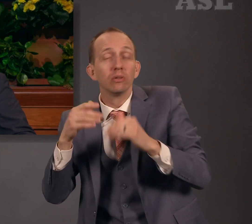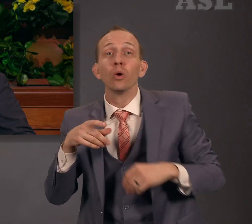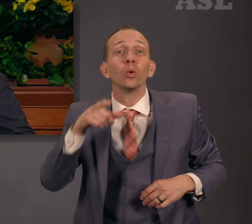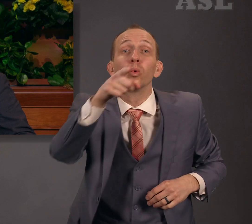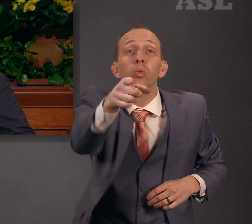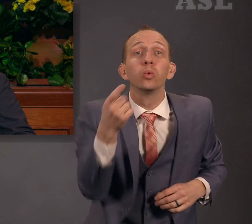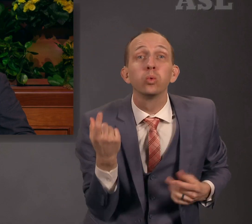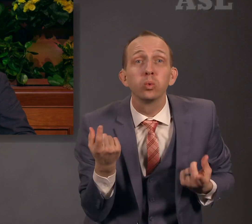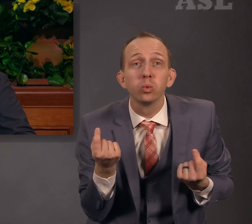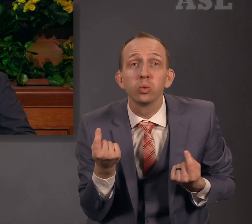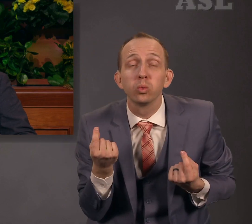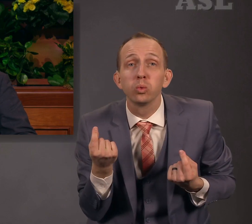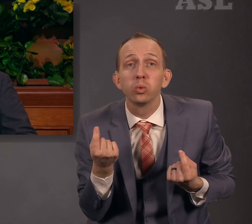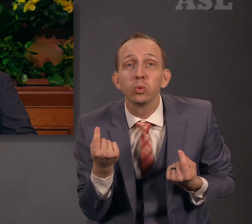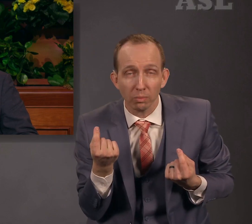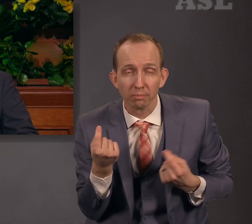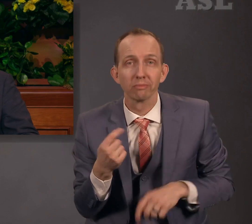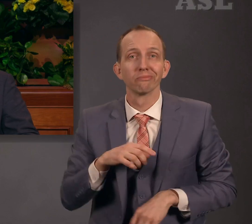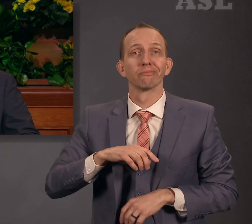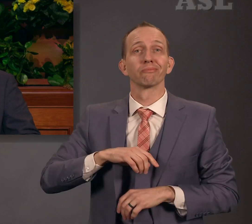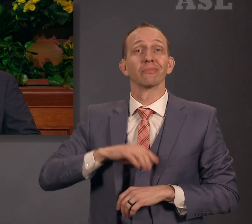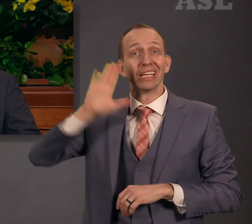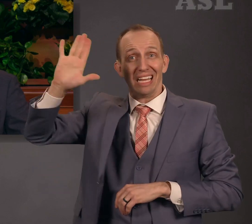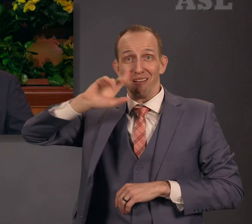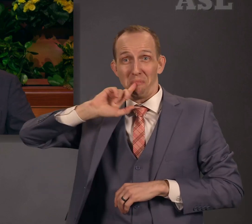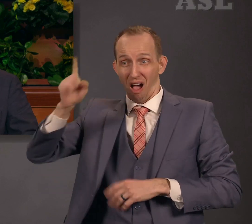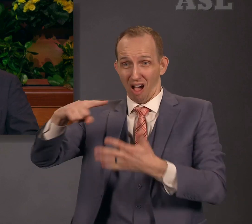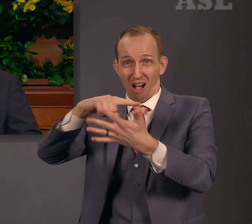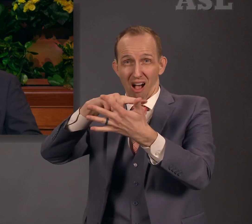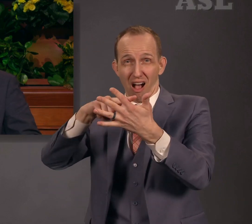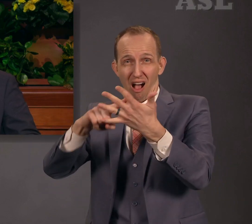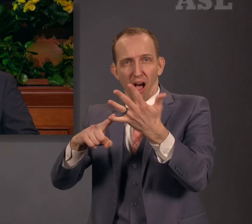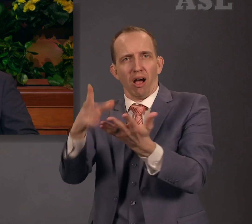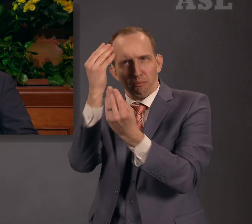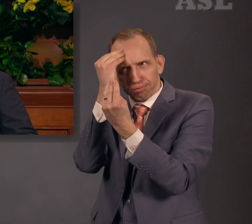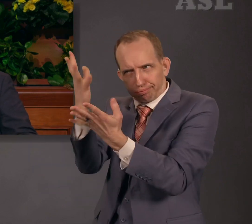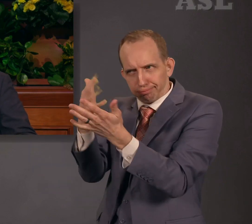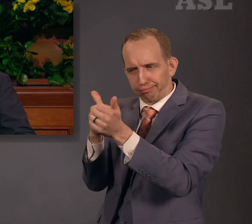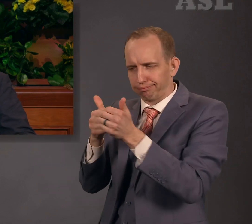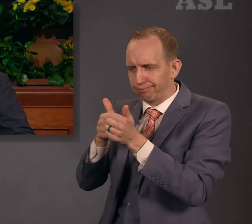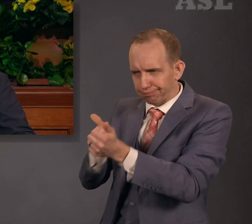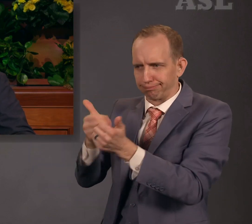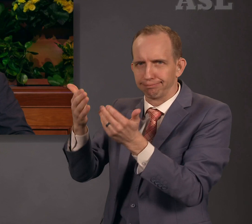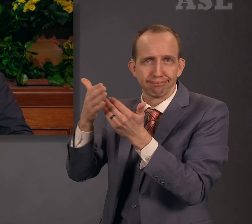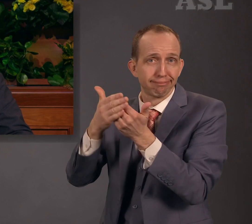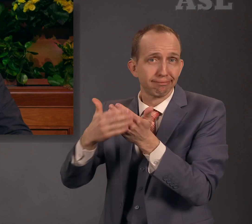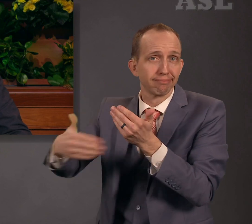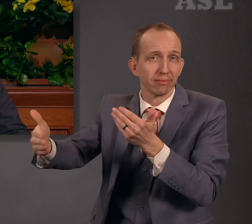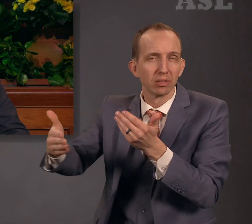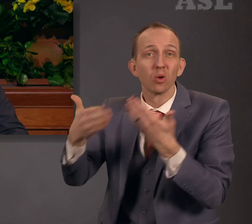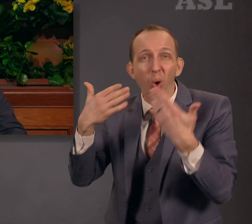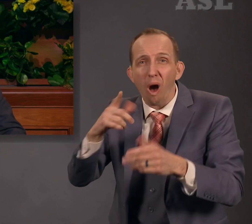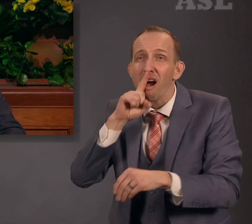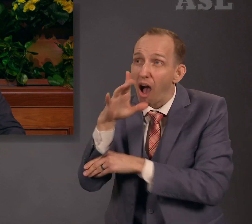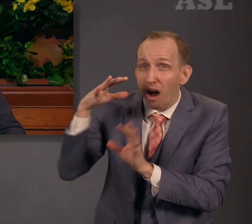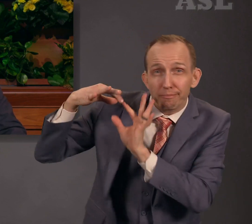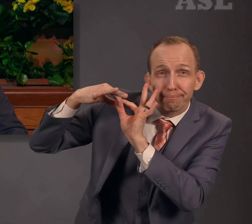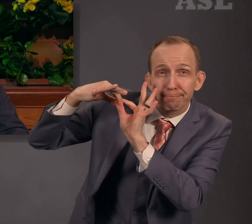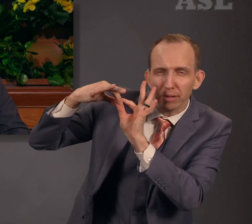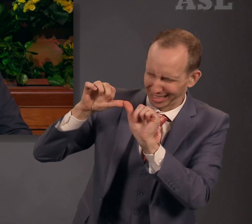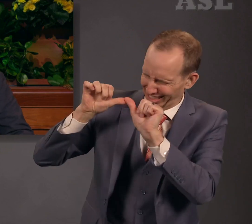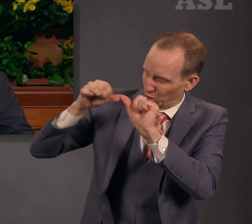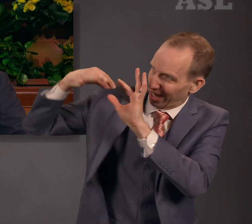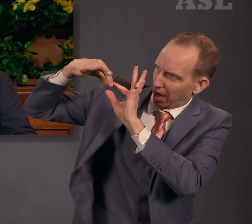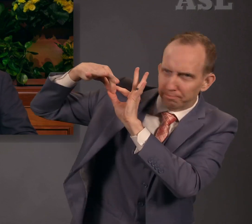and exalt us in return for our commitment to serve him and keep his commandments." We can make and keep sacred